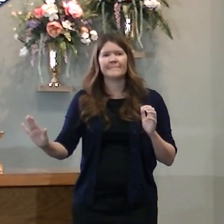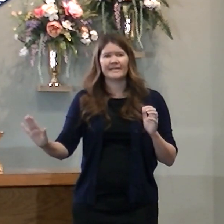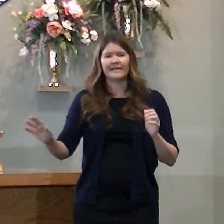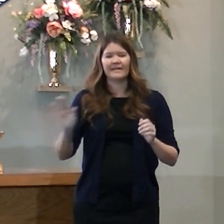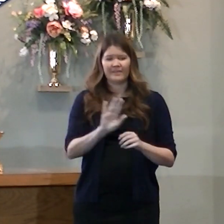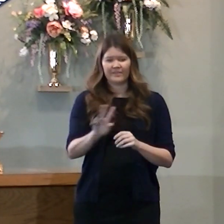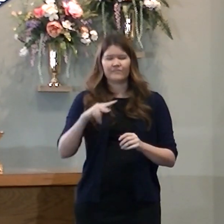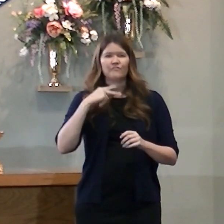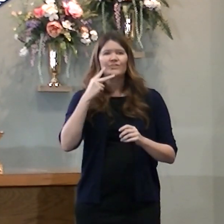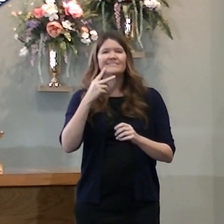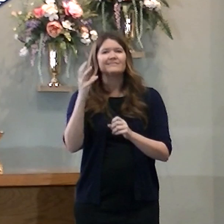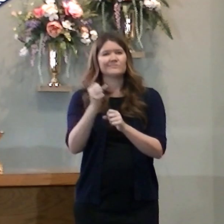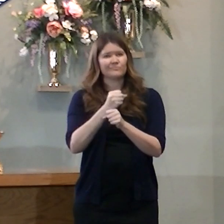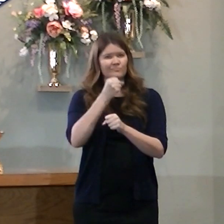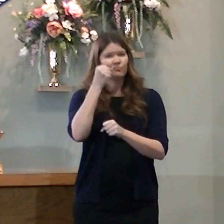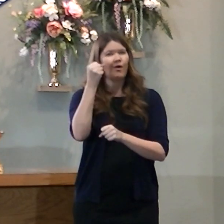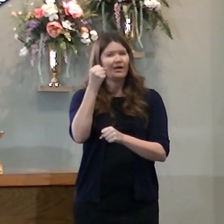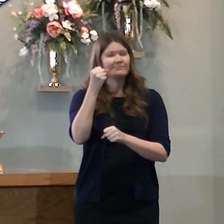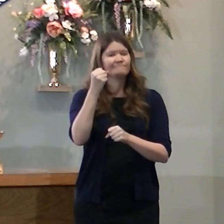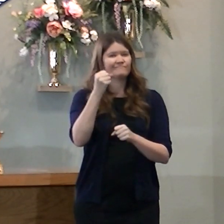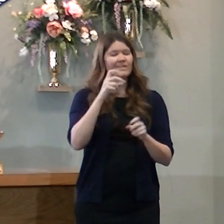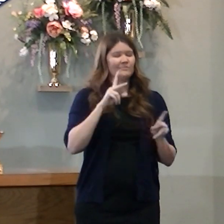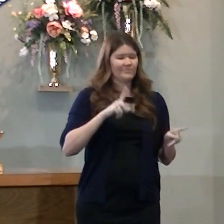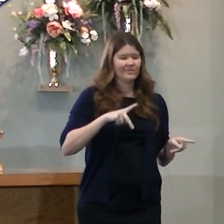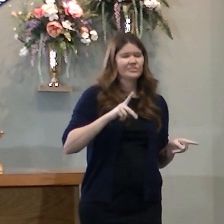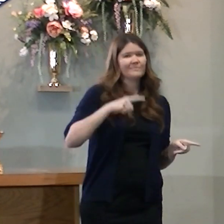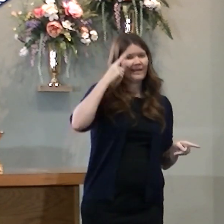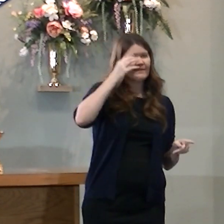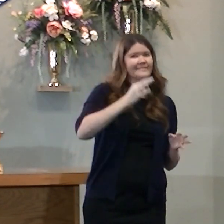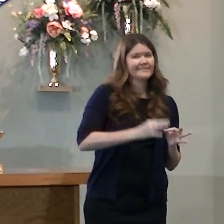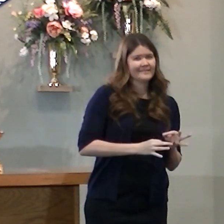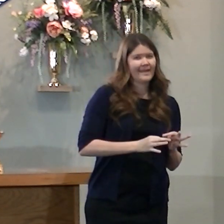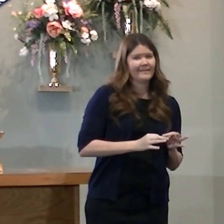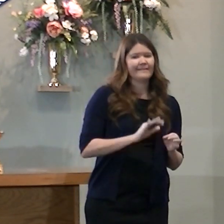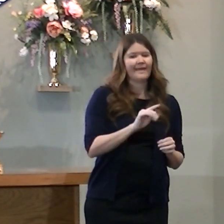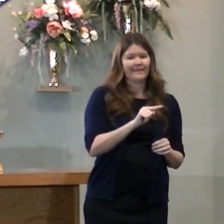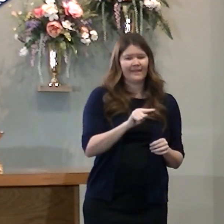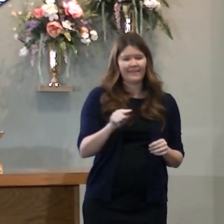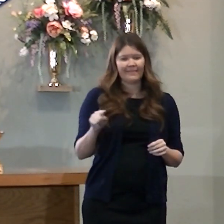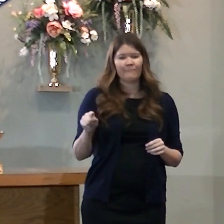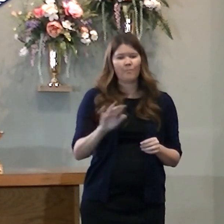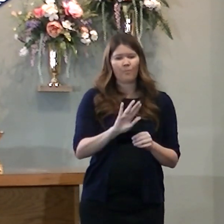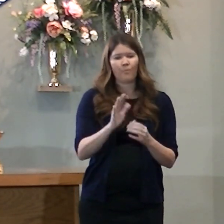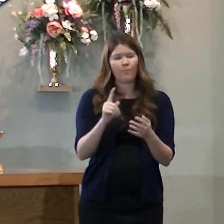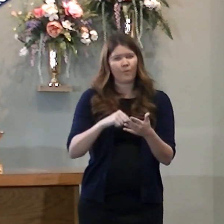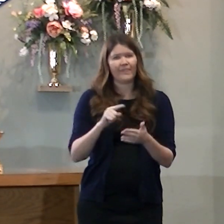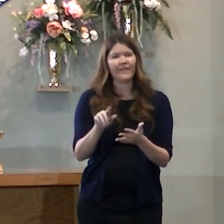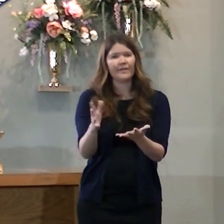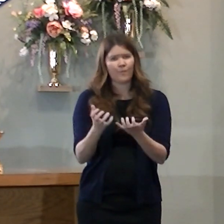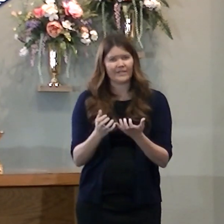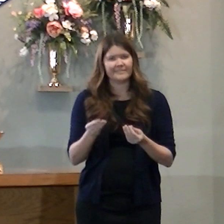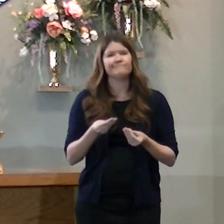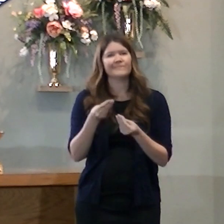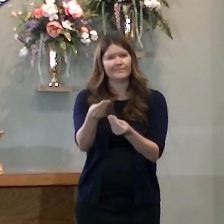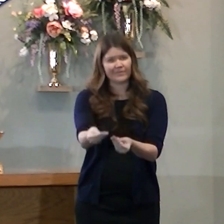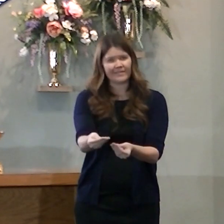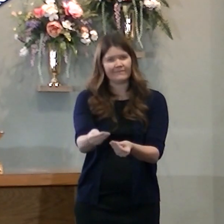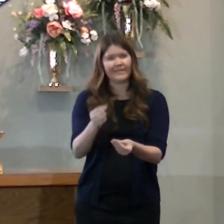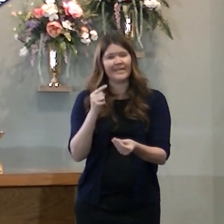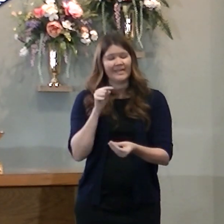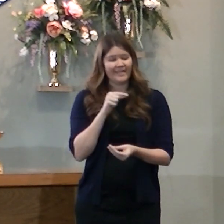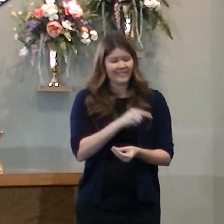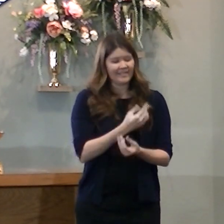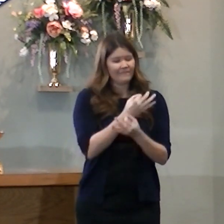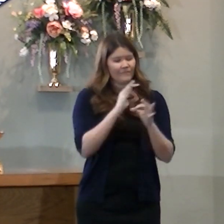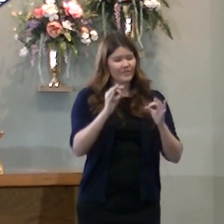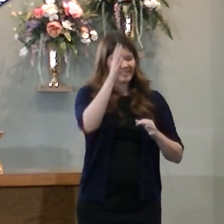voices prevailed. So Pilate decided that their demand should be granted. He released the man who had been